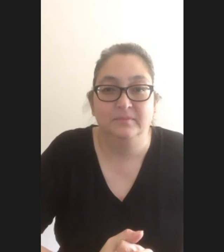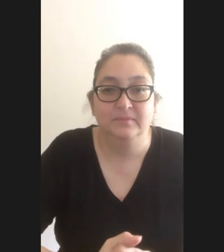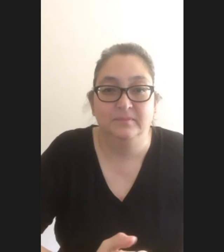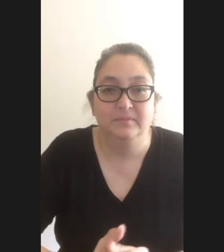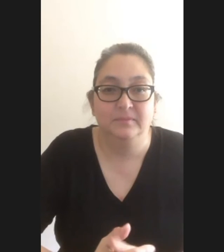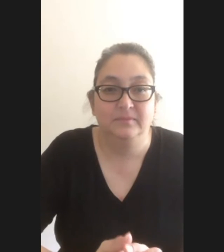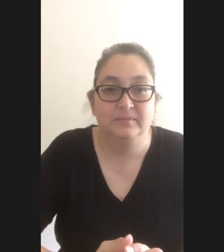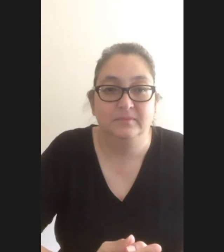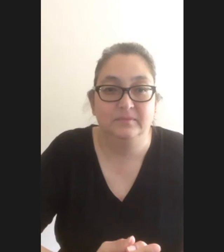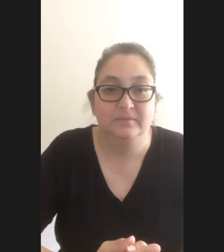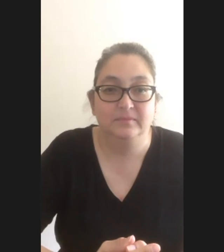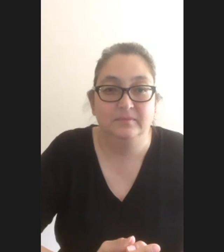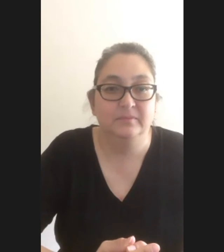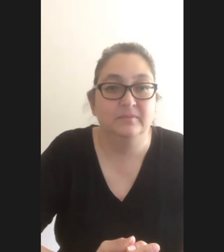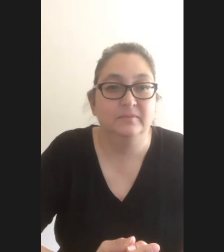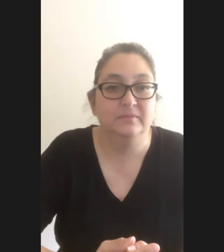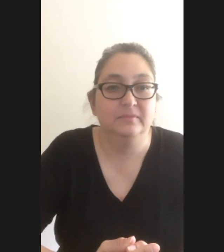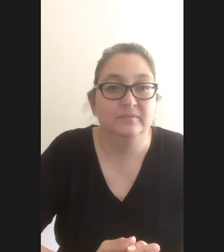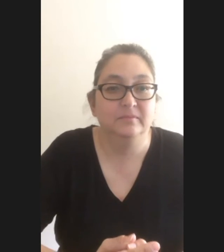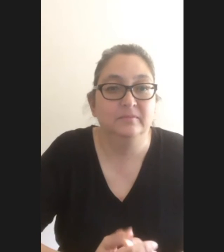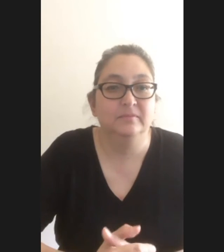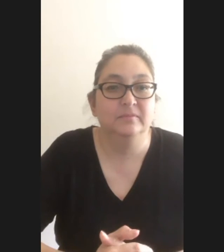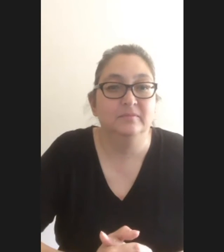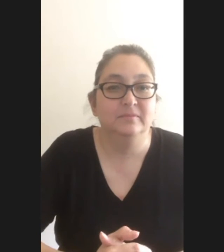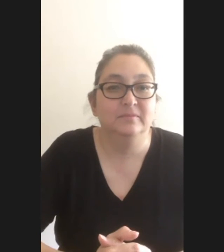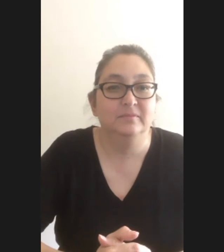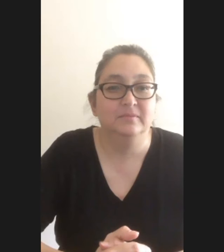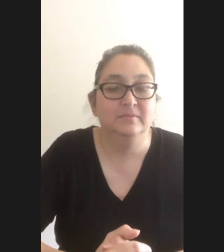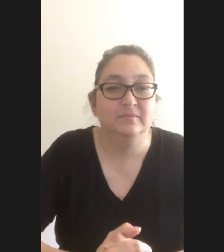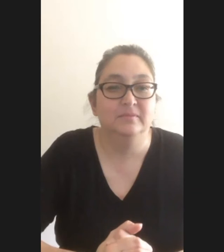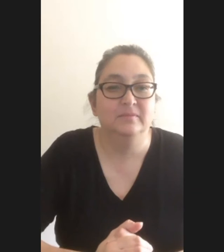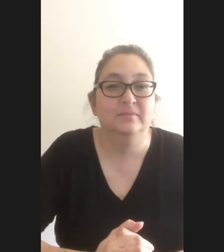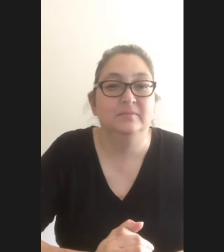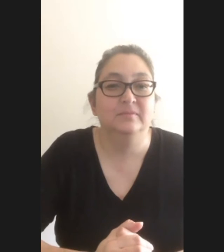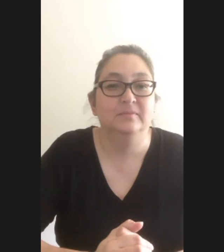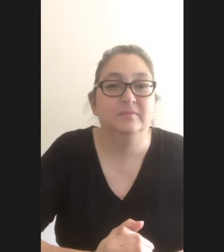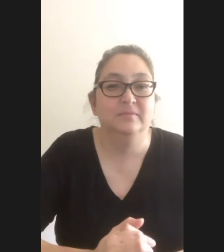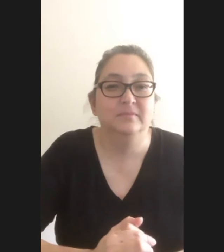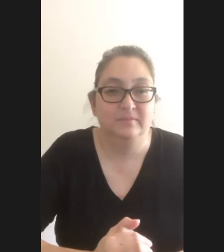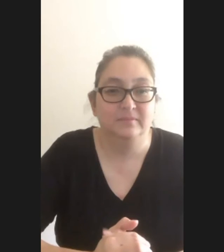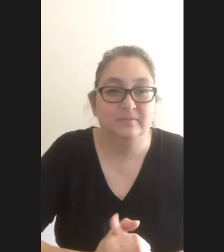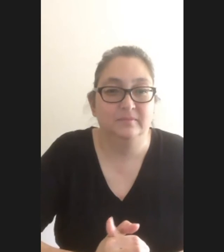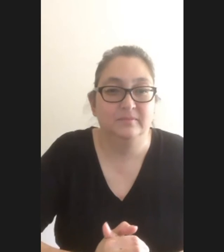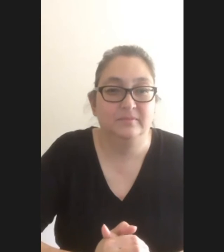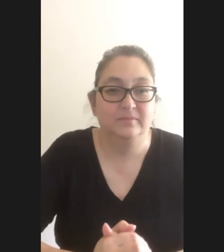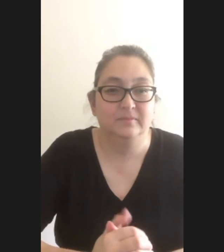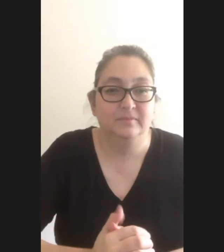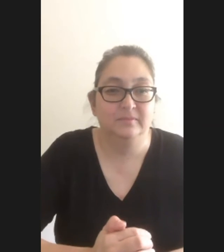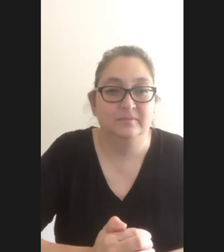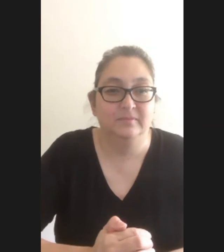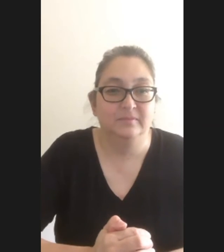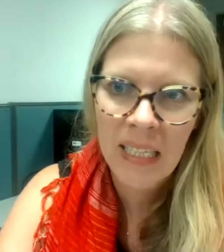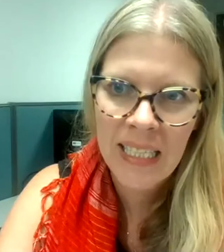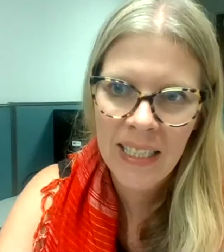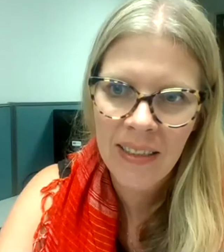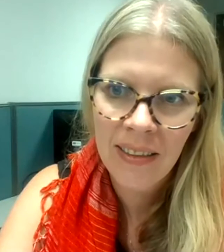Okay, I've never worked with high school students, but I've worked One moment, let me just highlight the interpreter. One